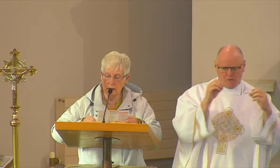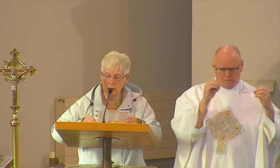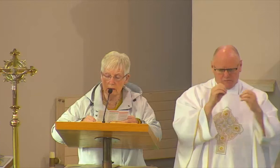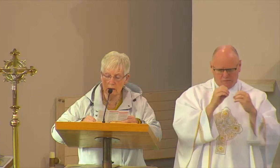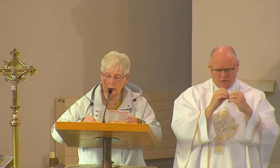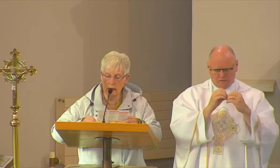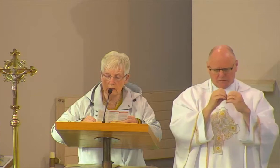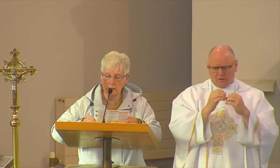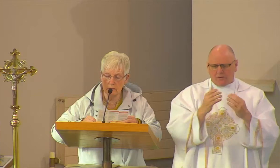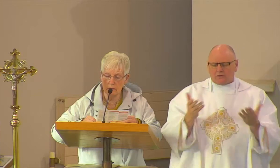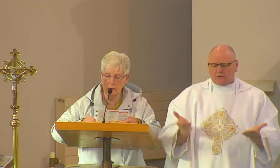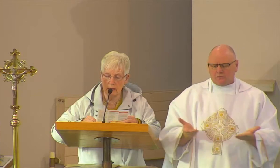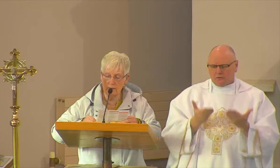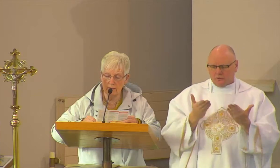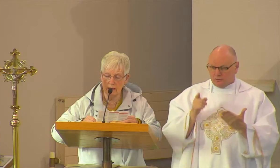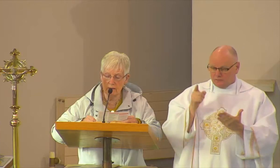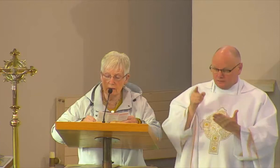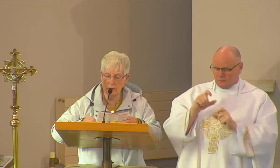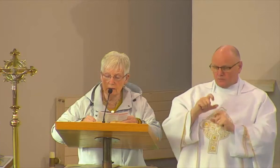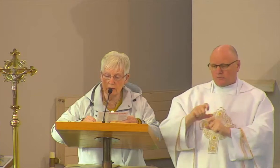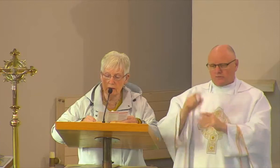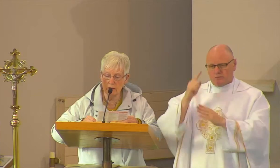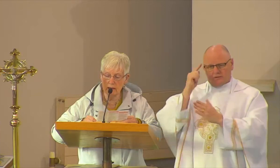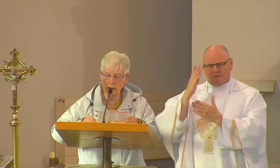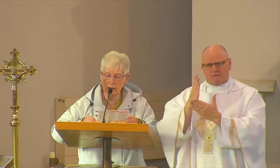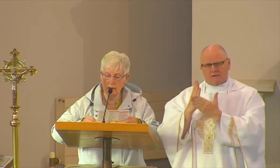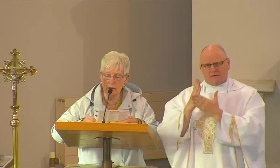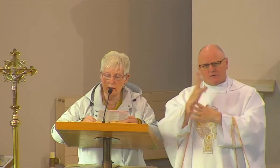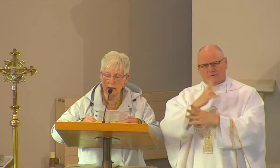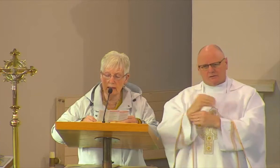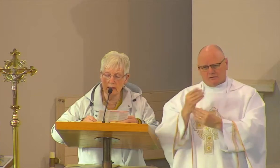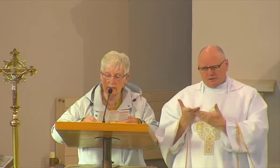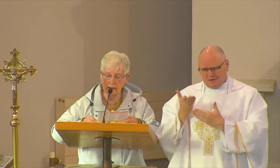urged them to remain faithful to the grace God had given them.